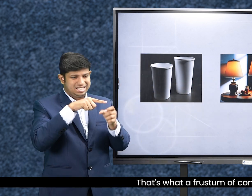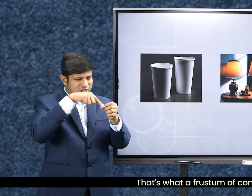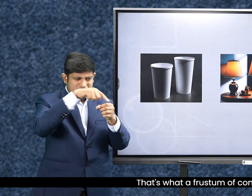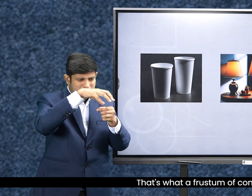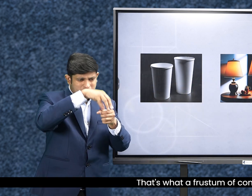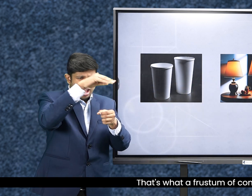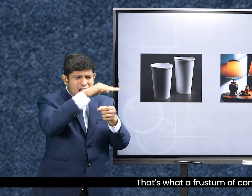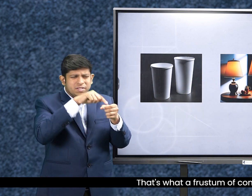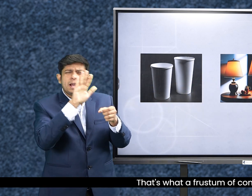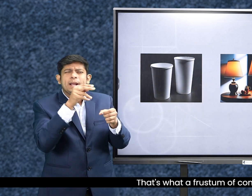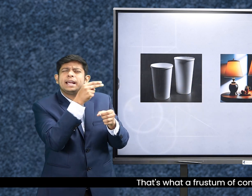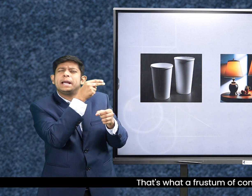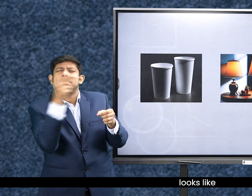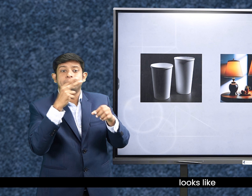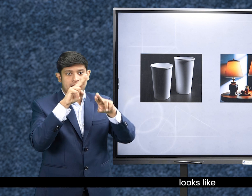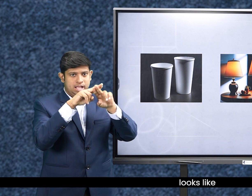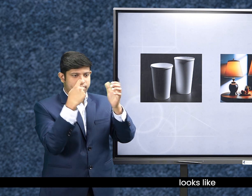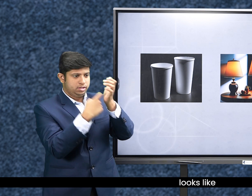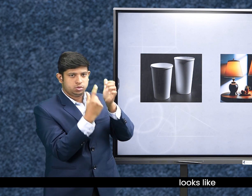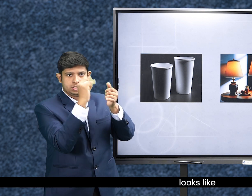That's what a frustum of cone looks like.